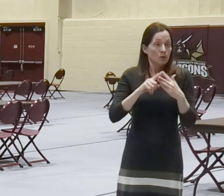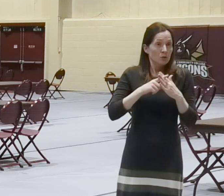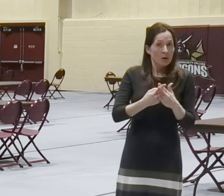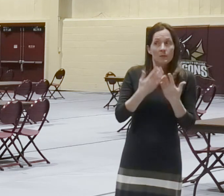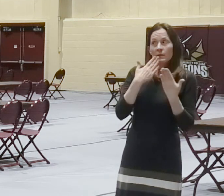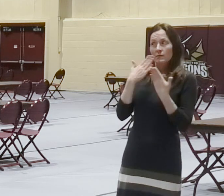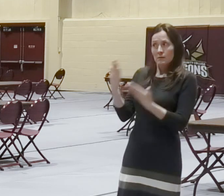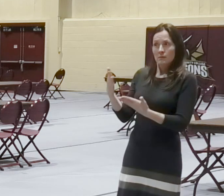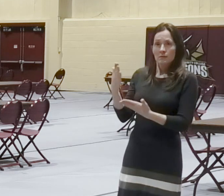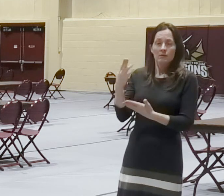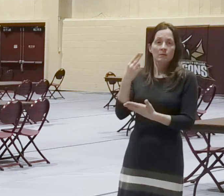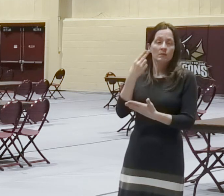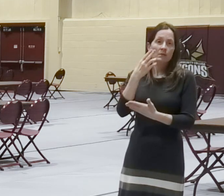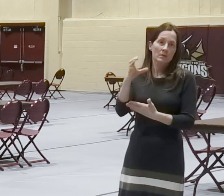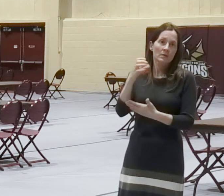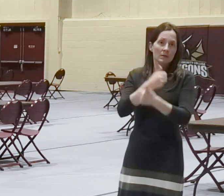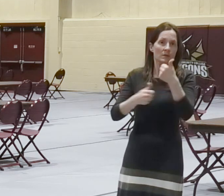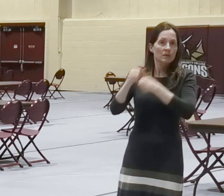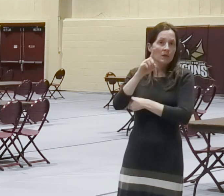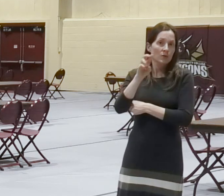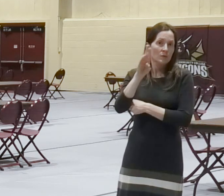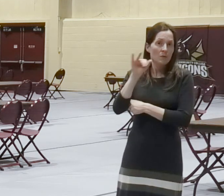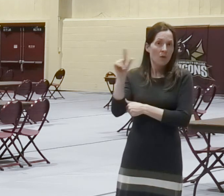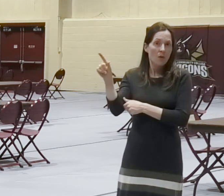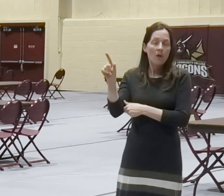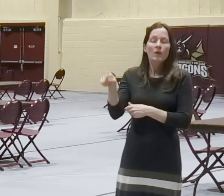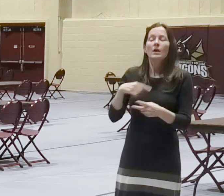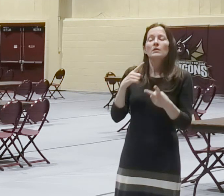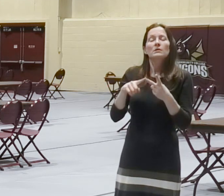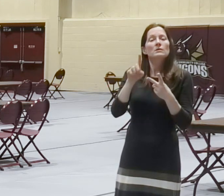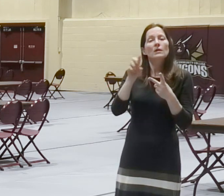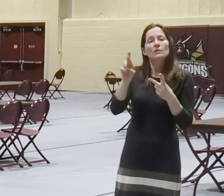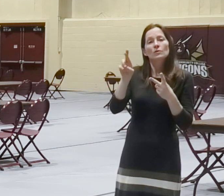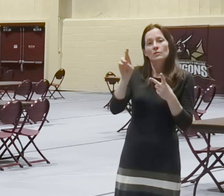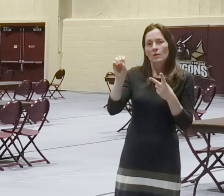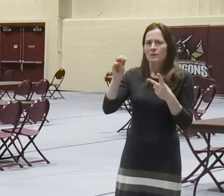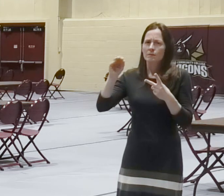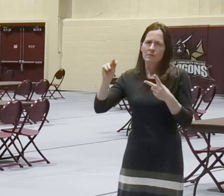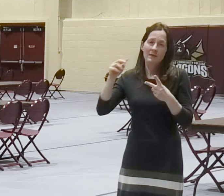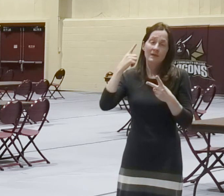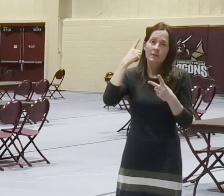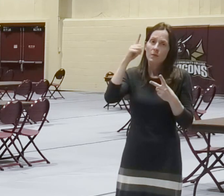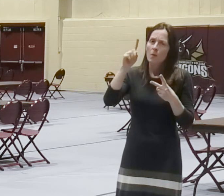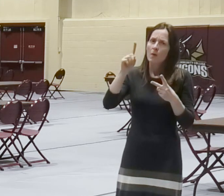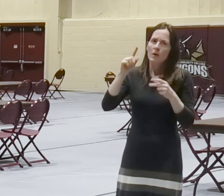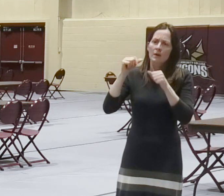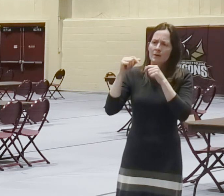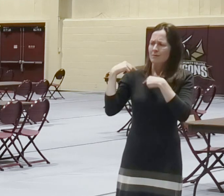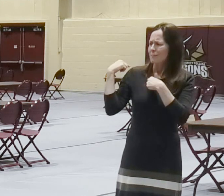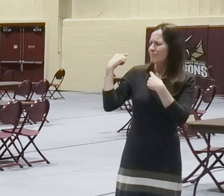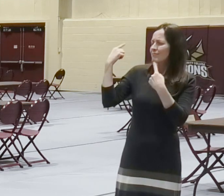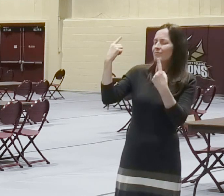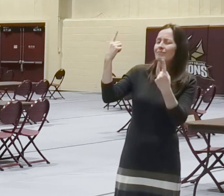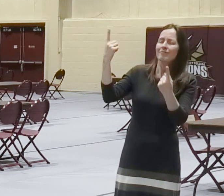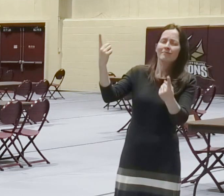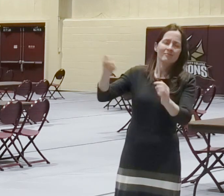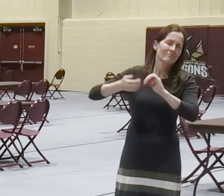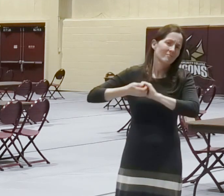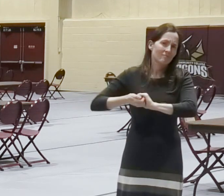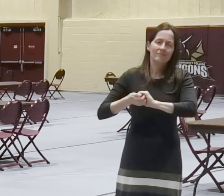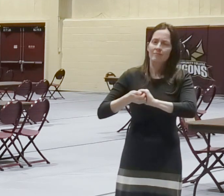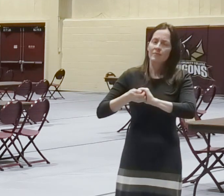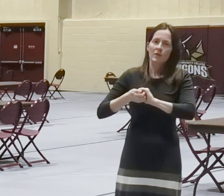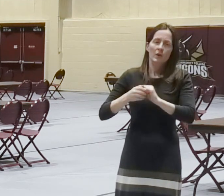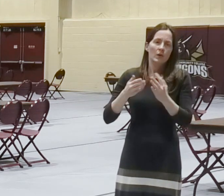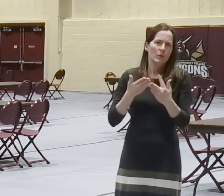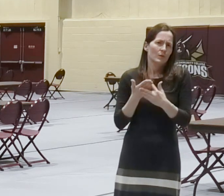Executive Ball and Dr. Rossman for their continued collaboration and support throughout the entire pandemic. I'm excited by